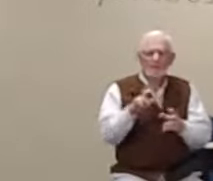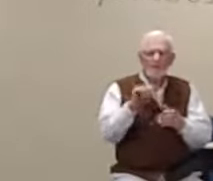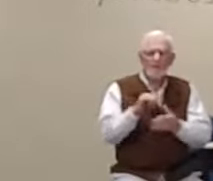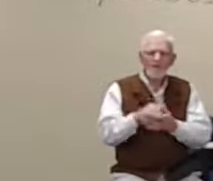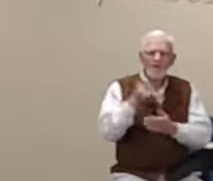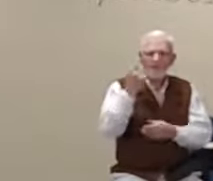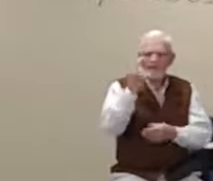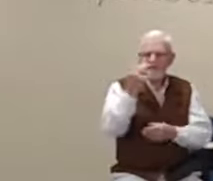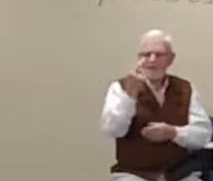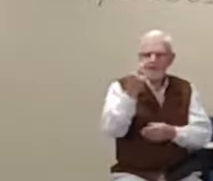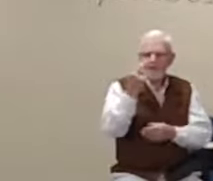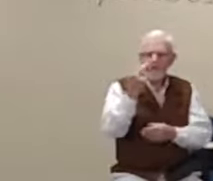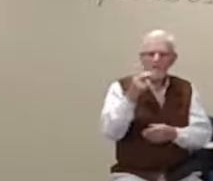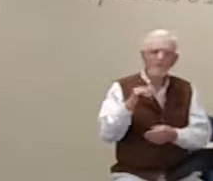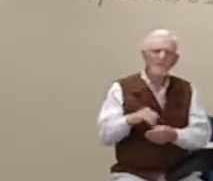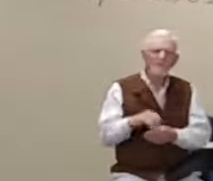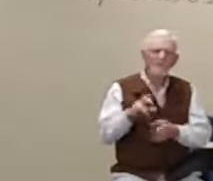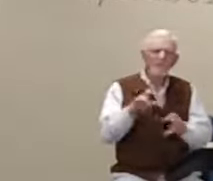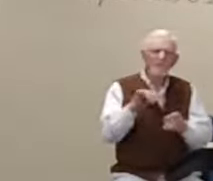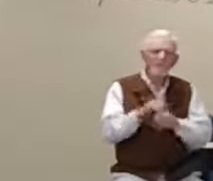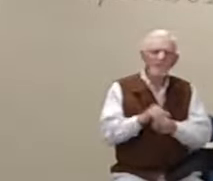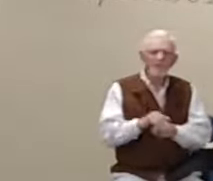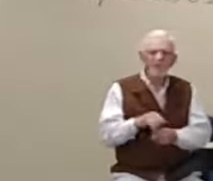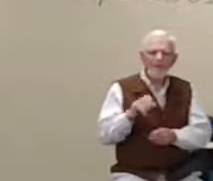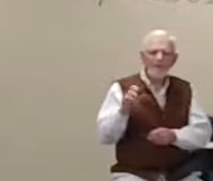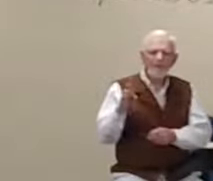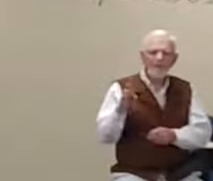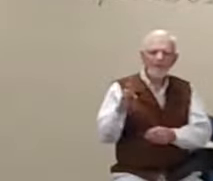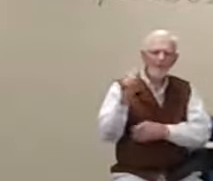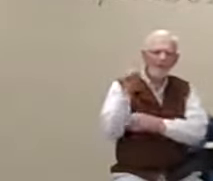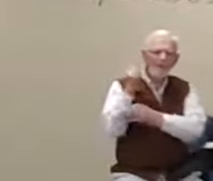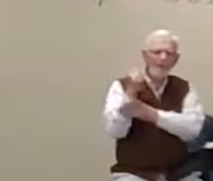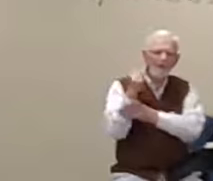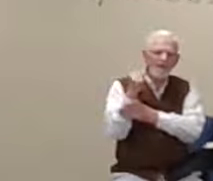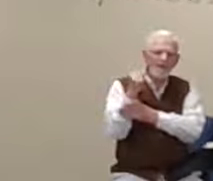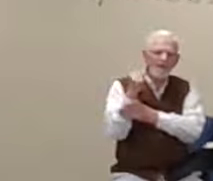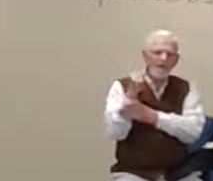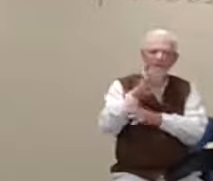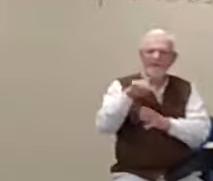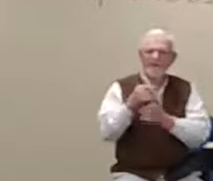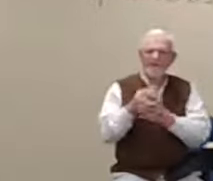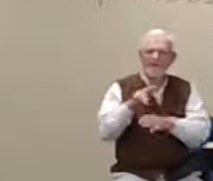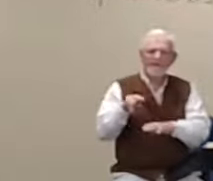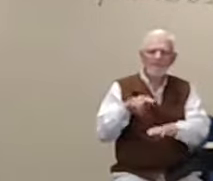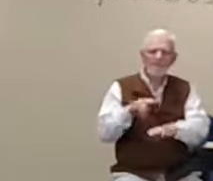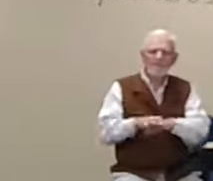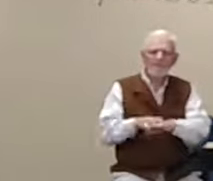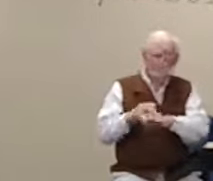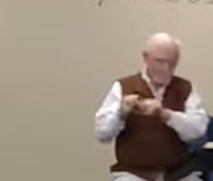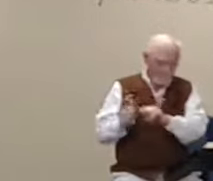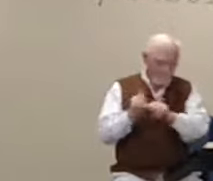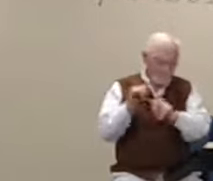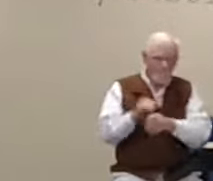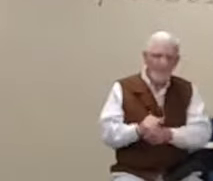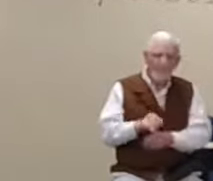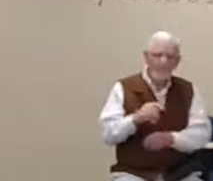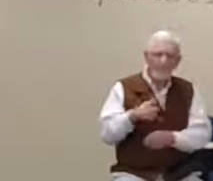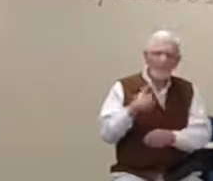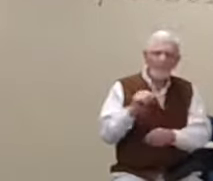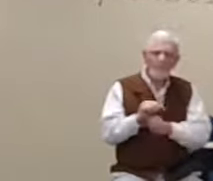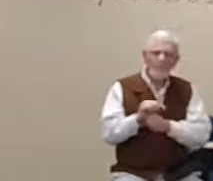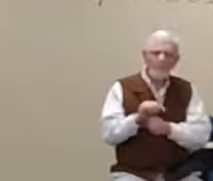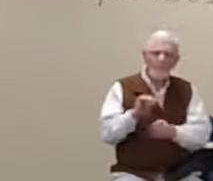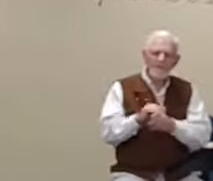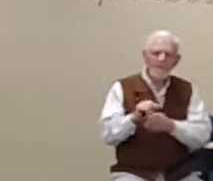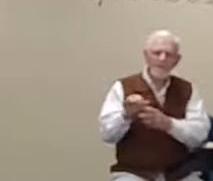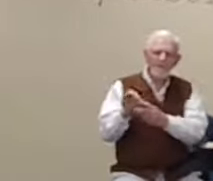a reason. He did that through Abraham, all the nations would be blessed. That's the way the Lord works. The Lord works, he